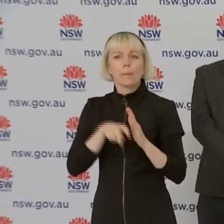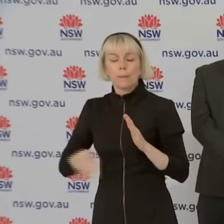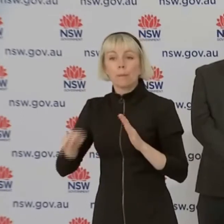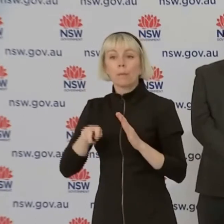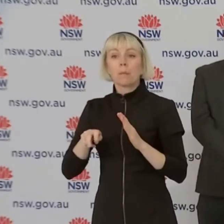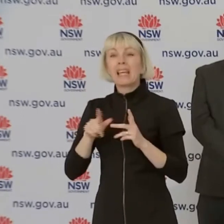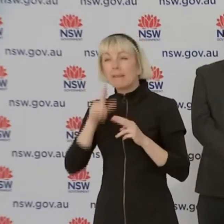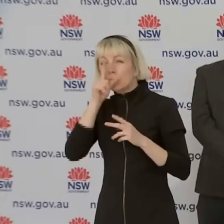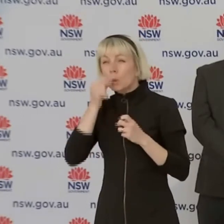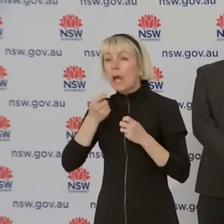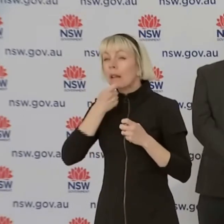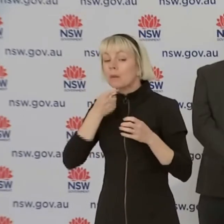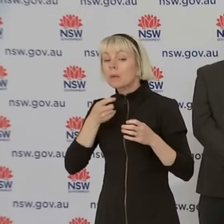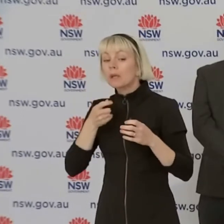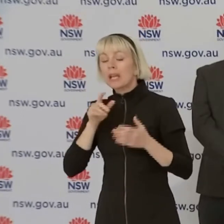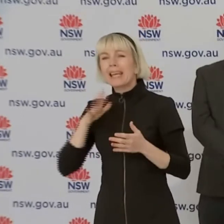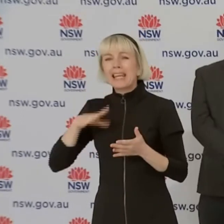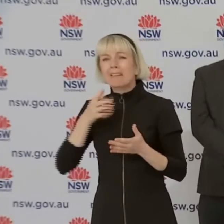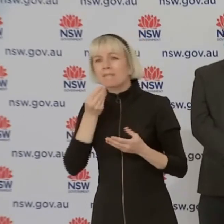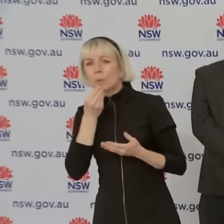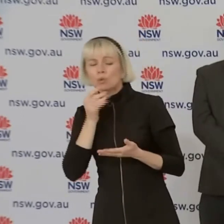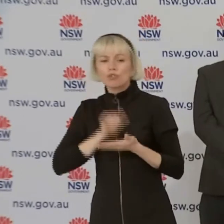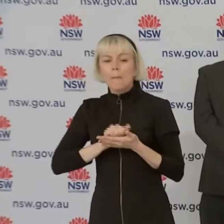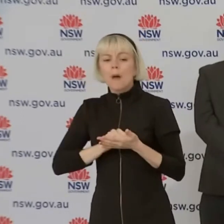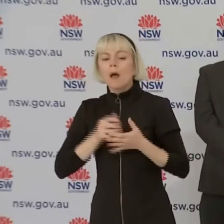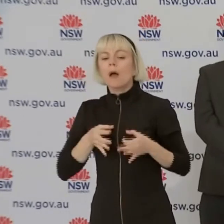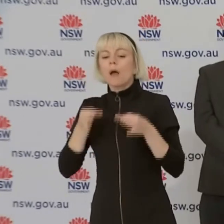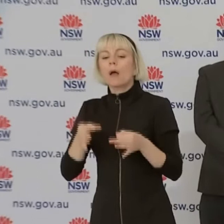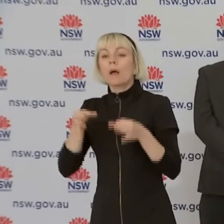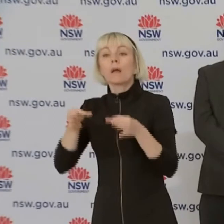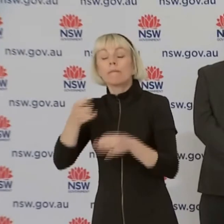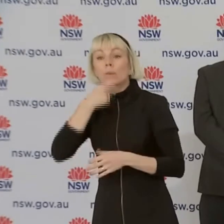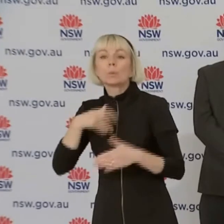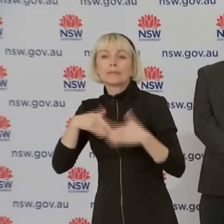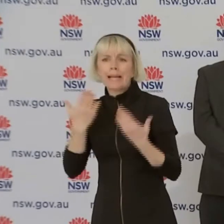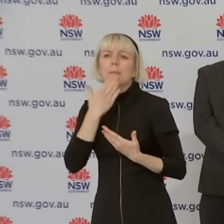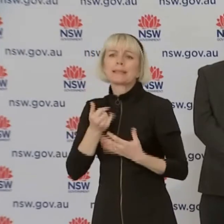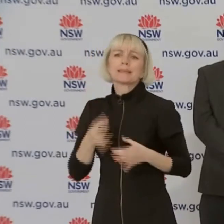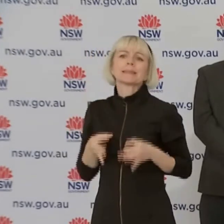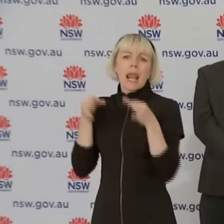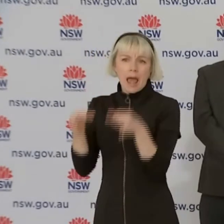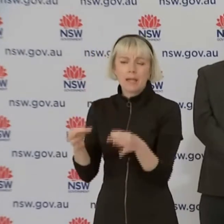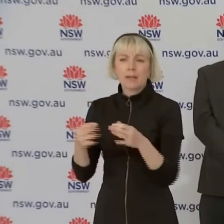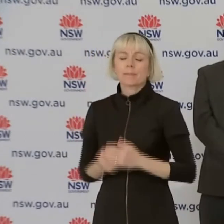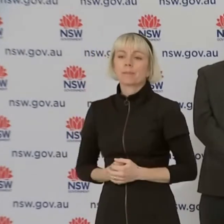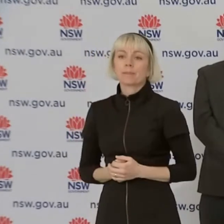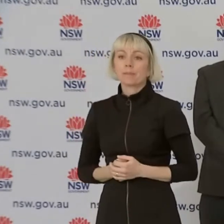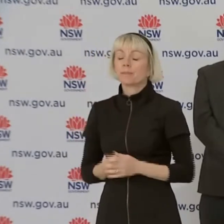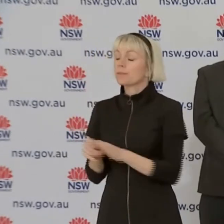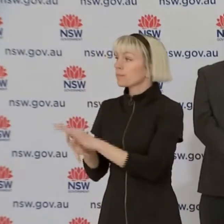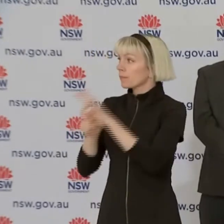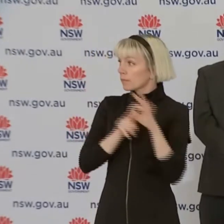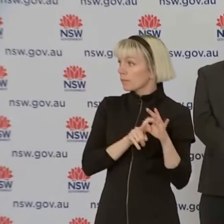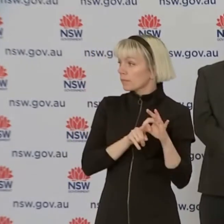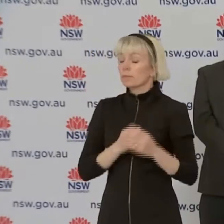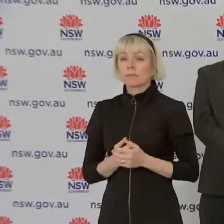3 days, that if you're able to do that, please do. Can we get that data from you? Dr. Chan, I mean, this is the list